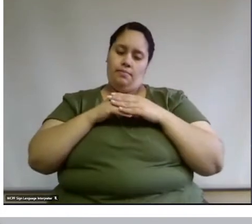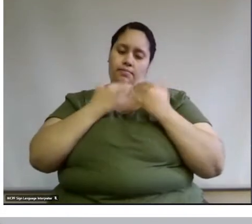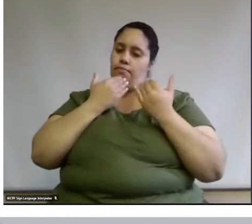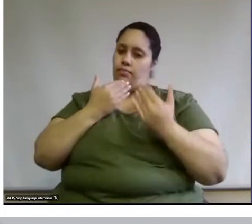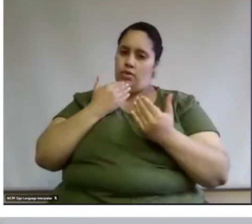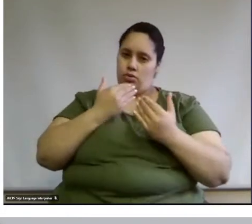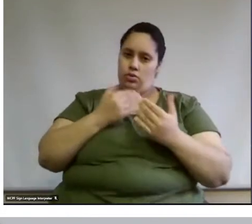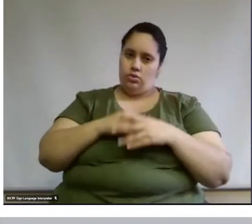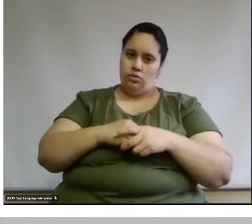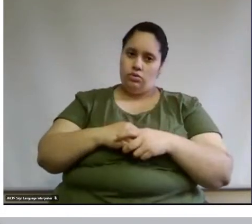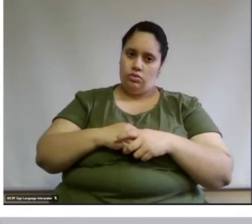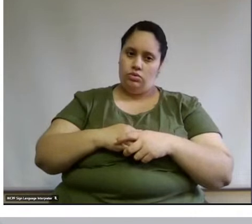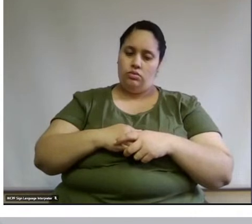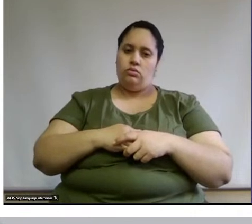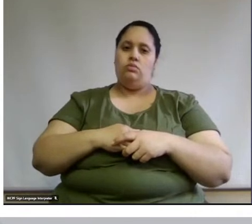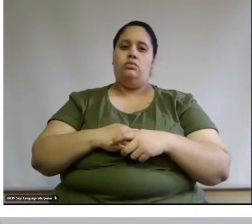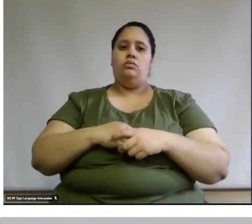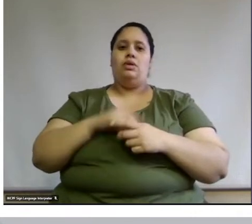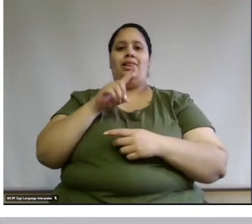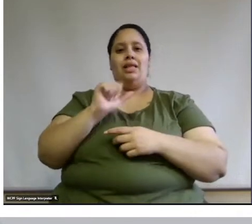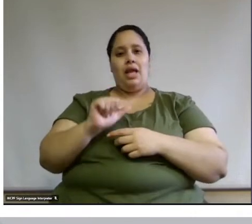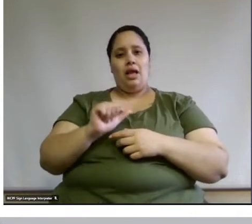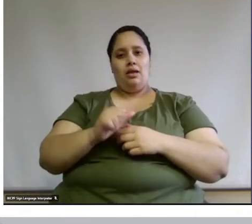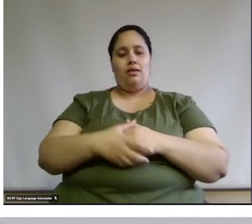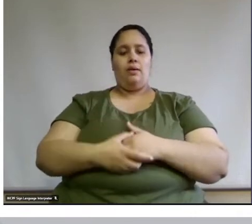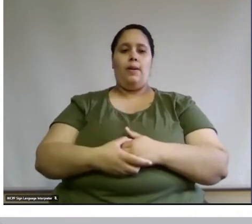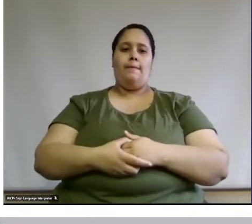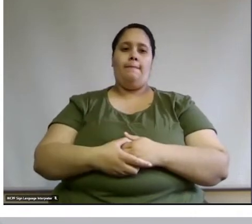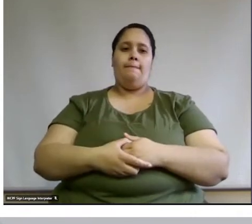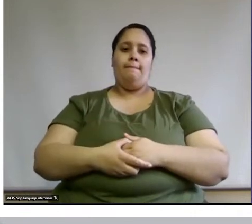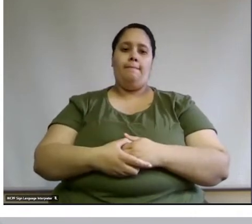Thank you very much. I now recognize the Democratic Alliance.